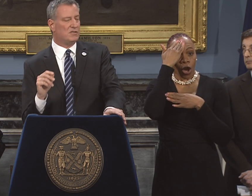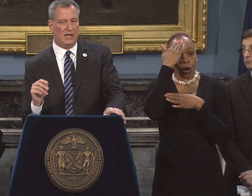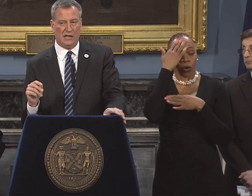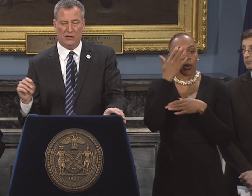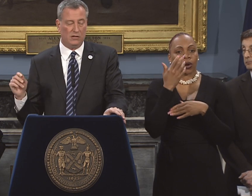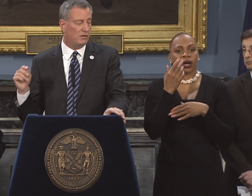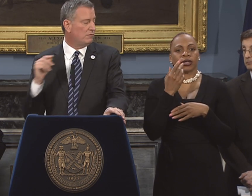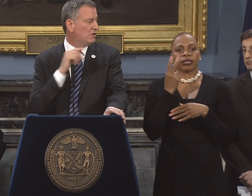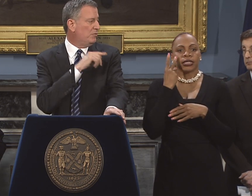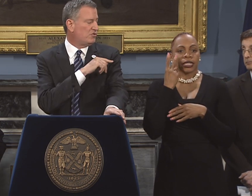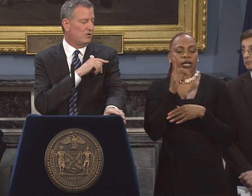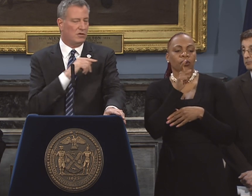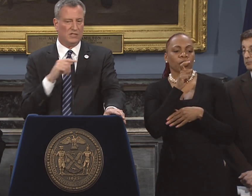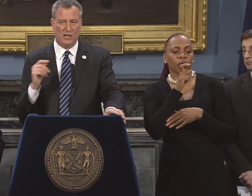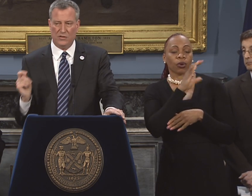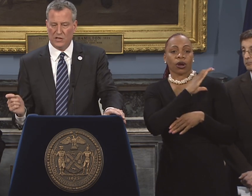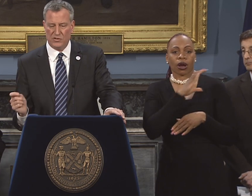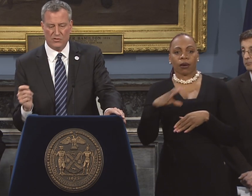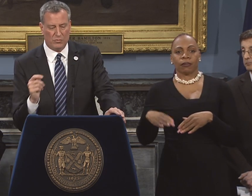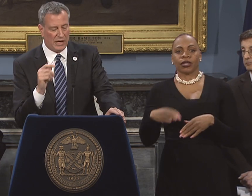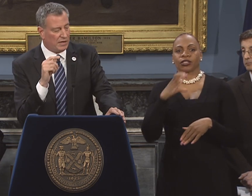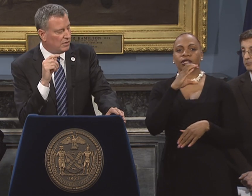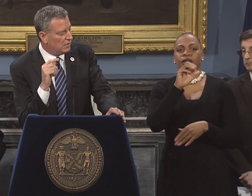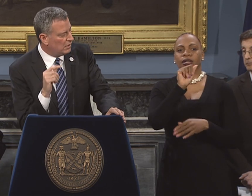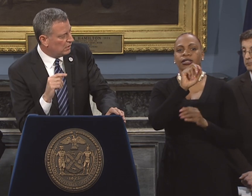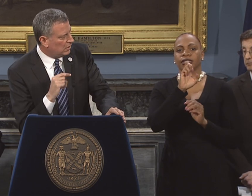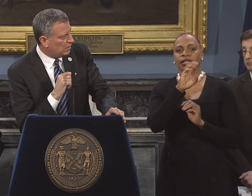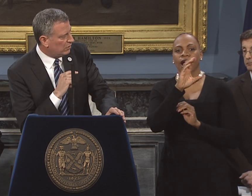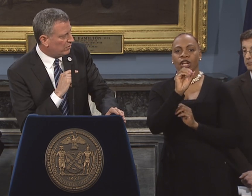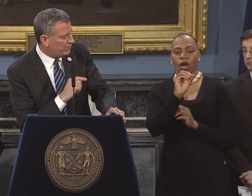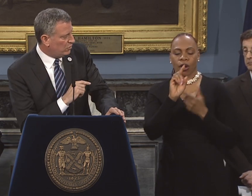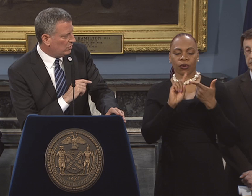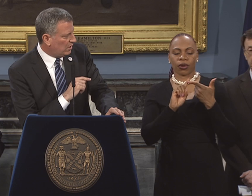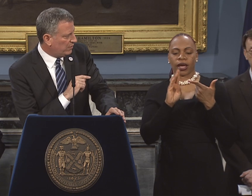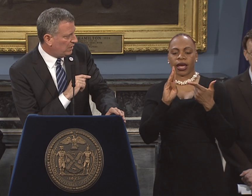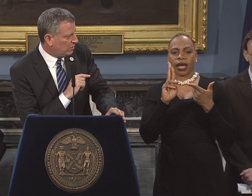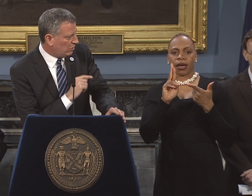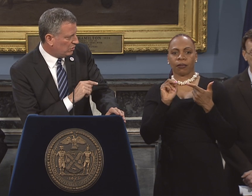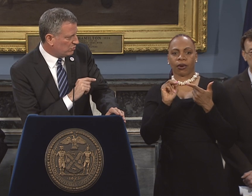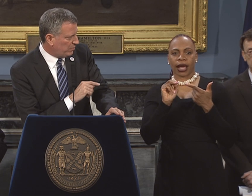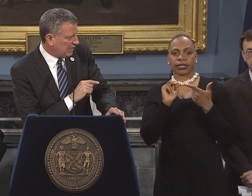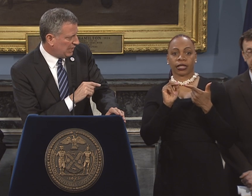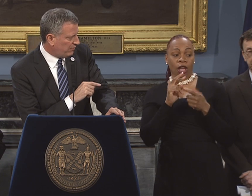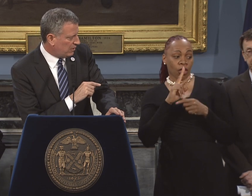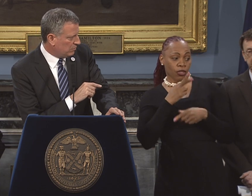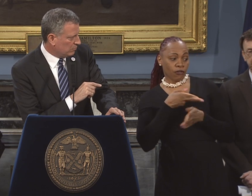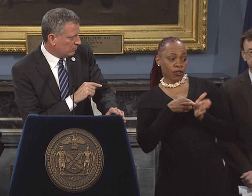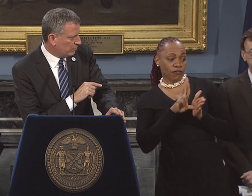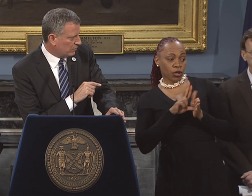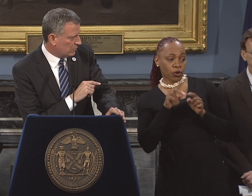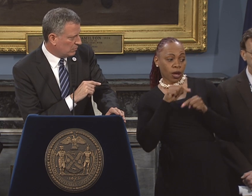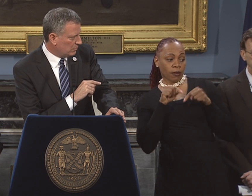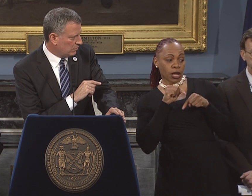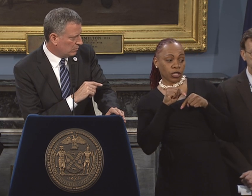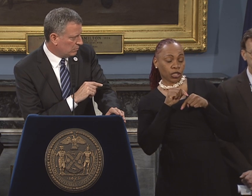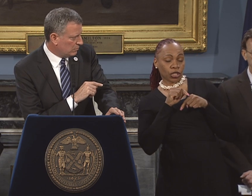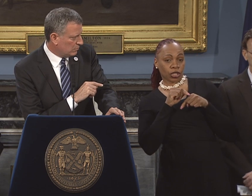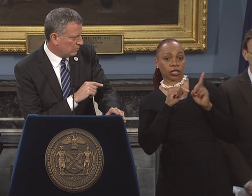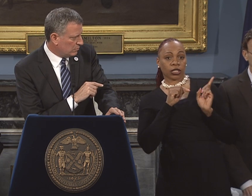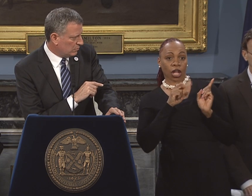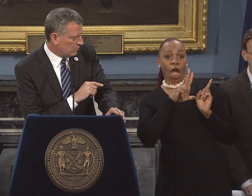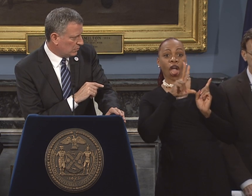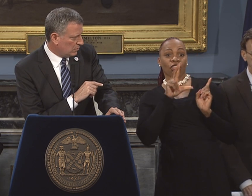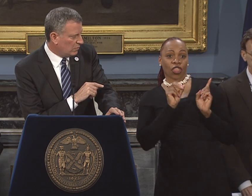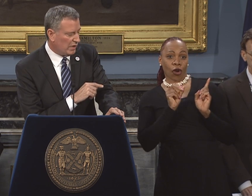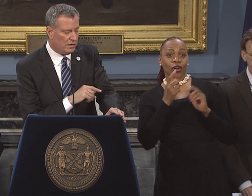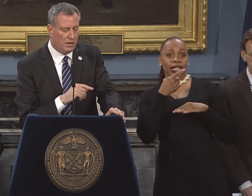first to Commissioner Cassano, then Commissioner Bratton, the review on the calls went back how far? 30 days, we're going back